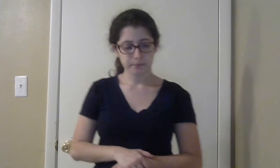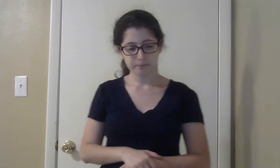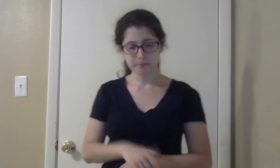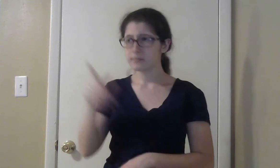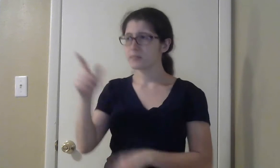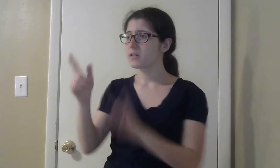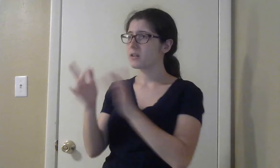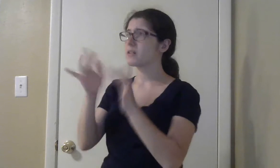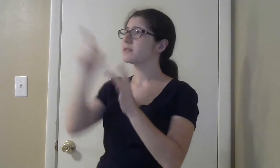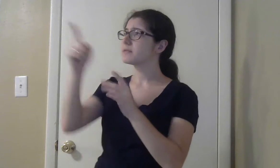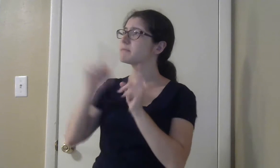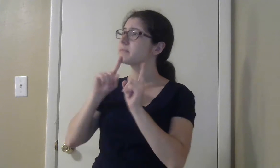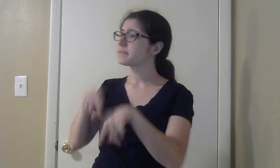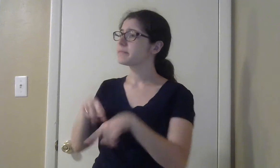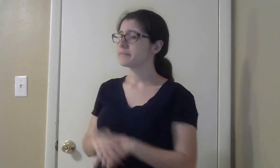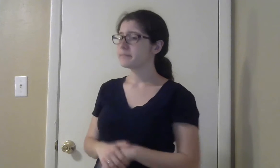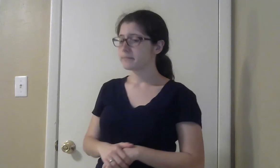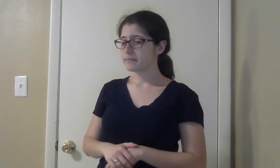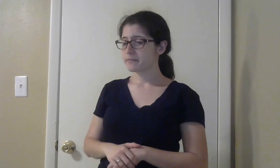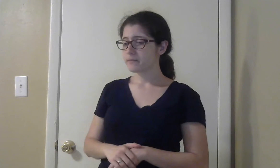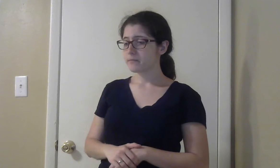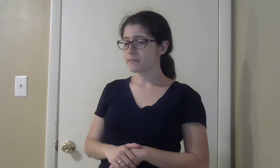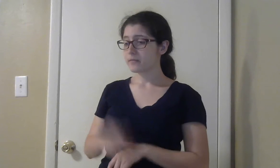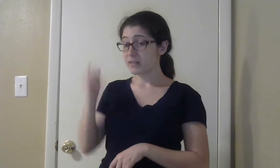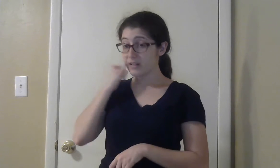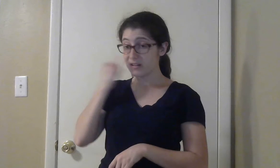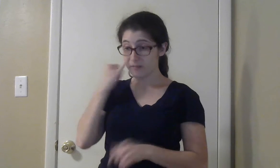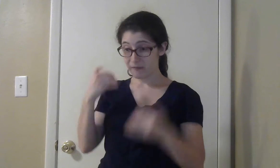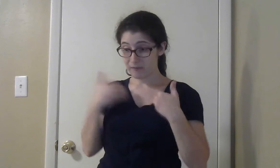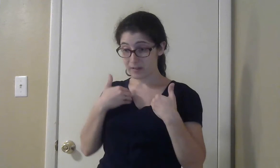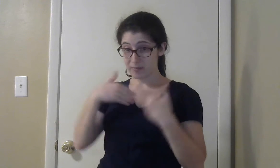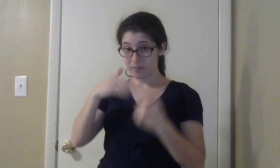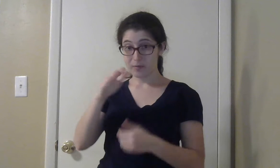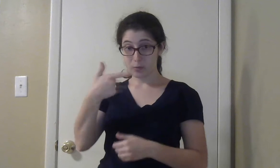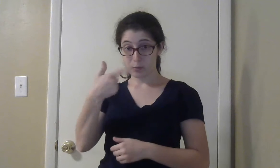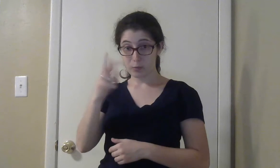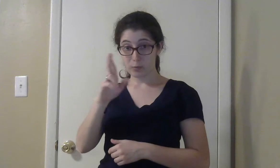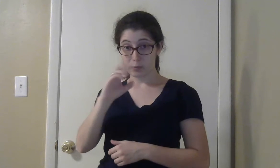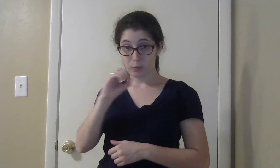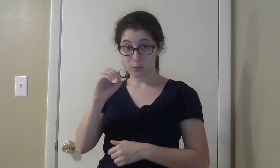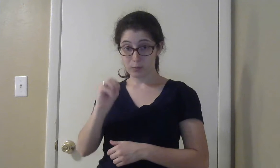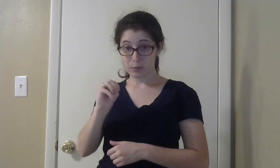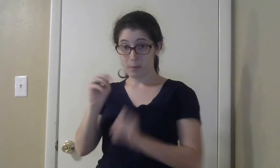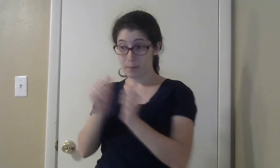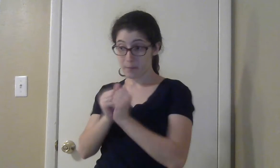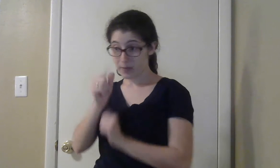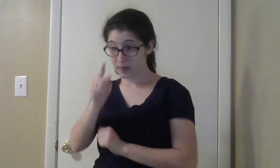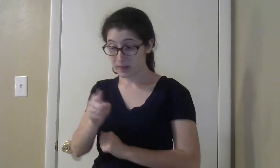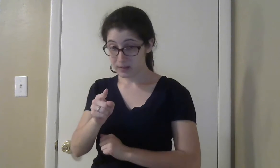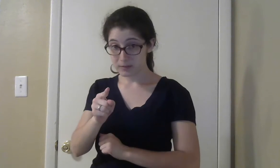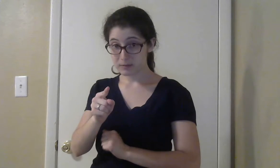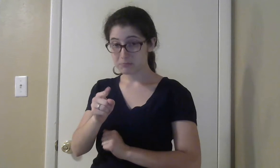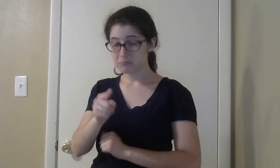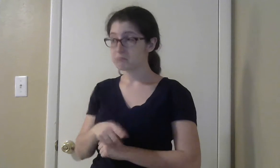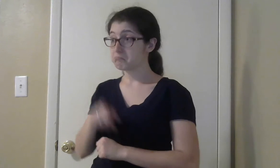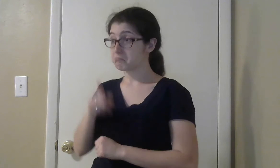the bridegroom is with them? The days will come when the bridegroom is taken away from them, and then they